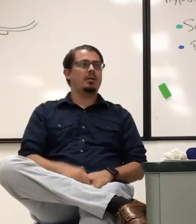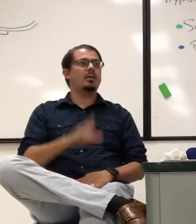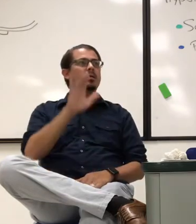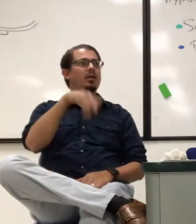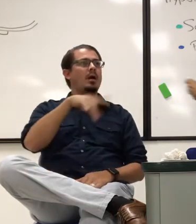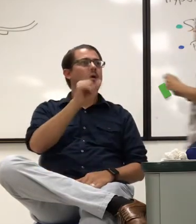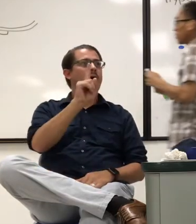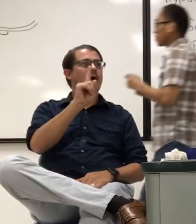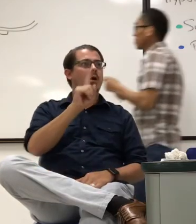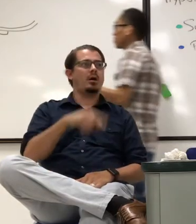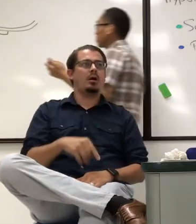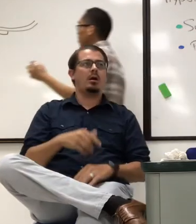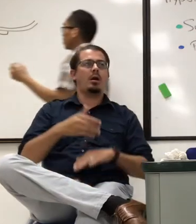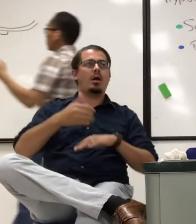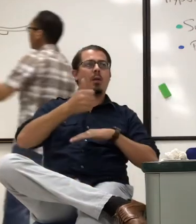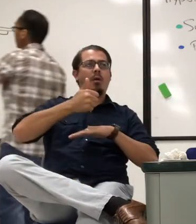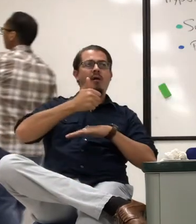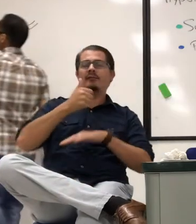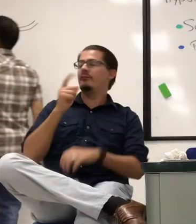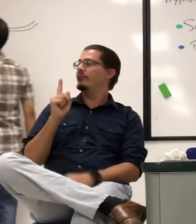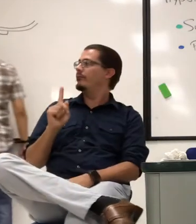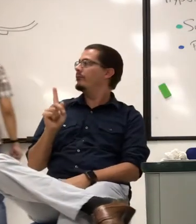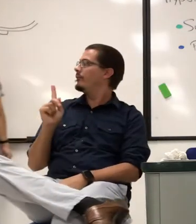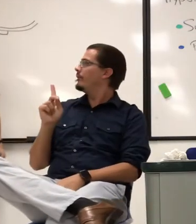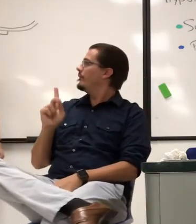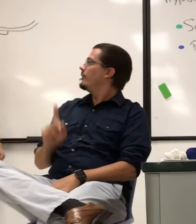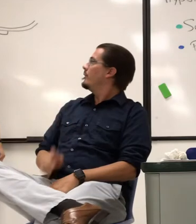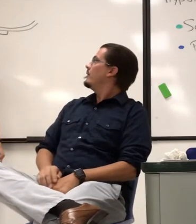to be located above here.